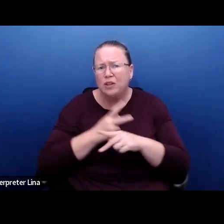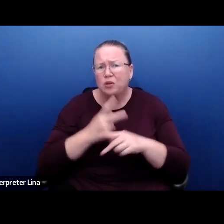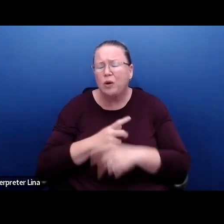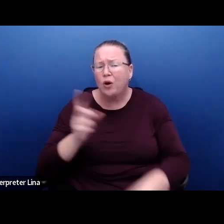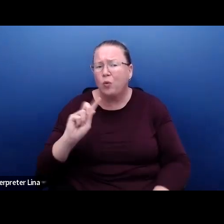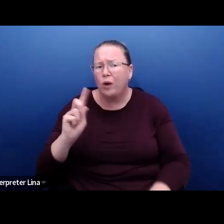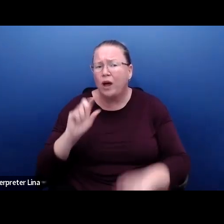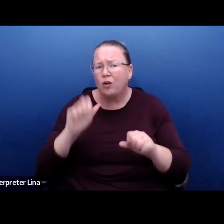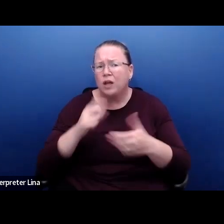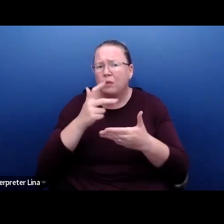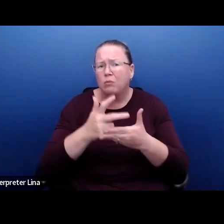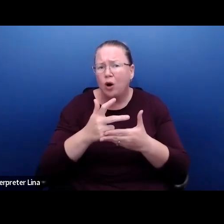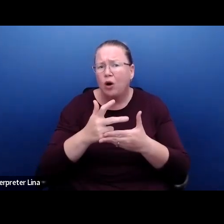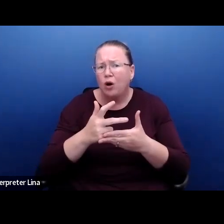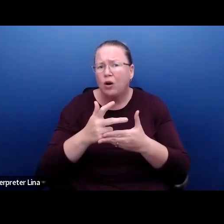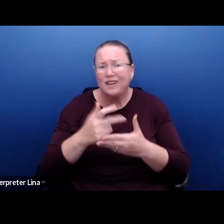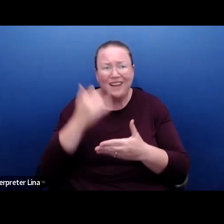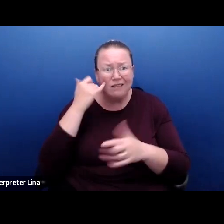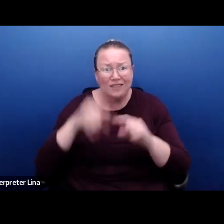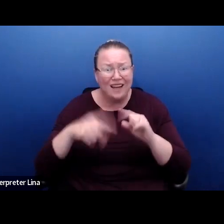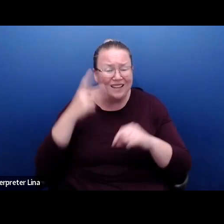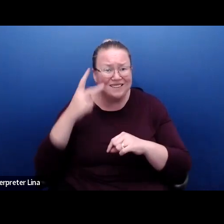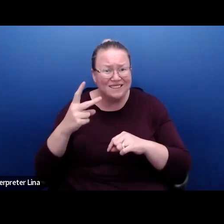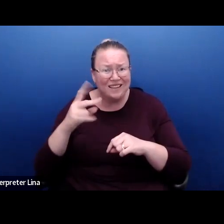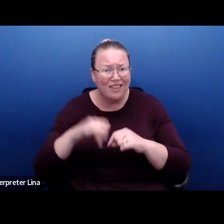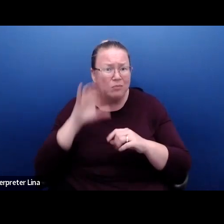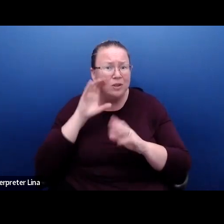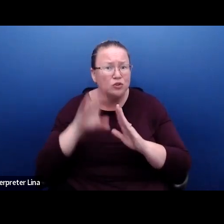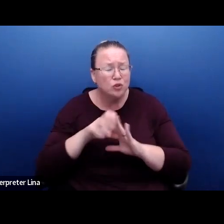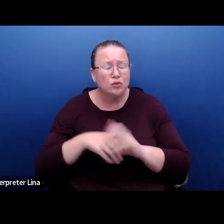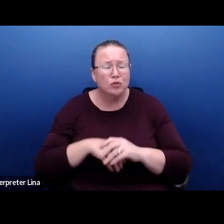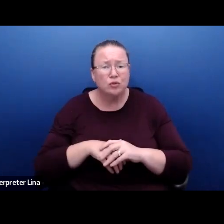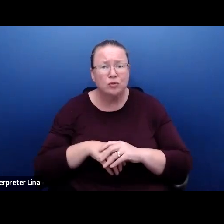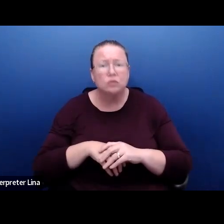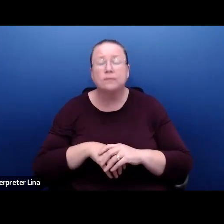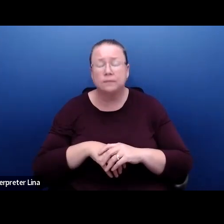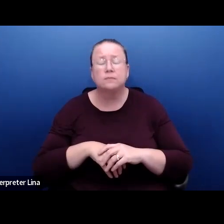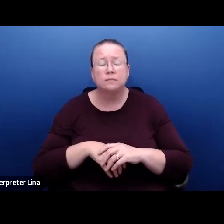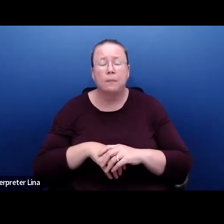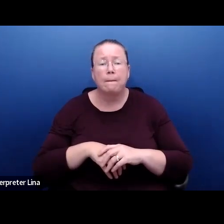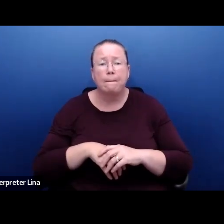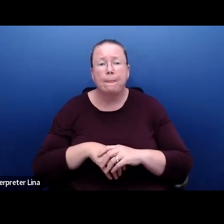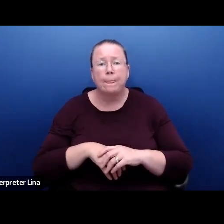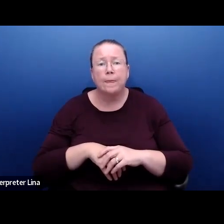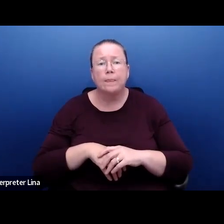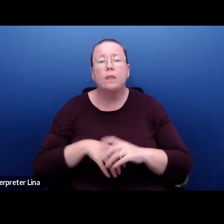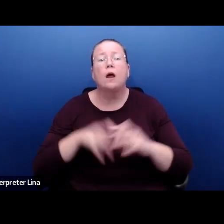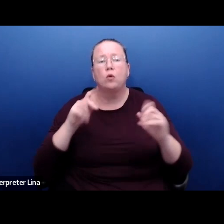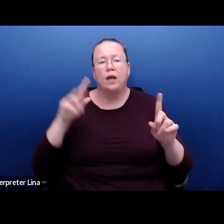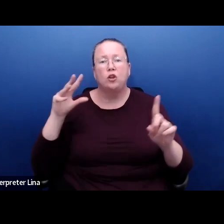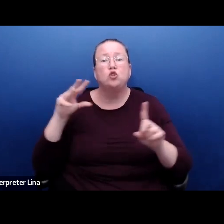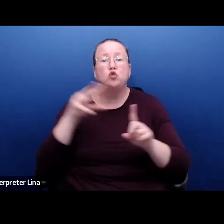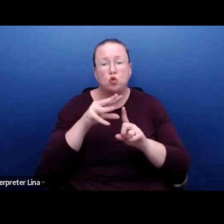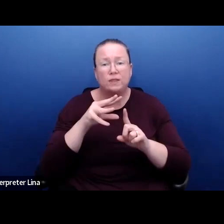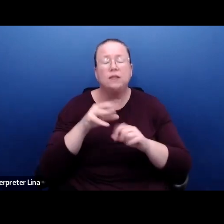they might be able to park, just in case they can't see the image. Sure. So So of the zoomed in section,